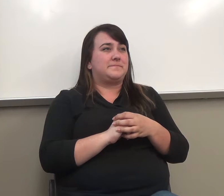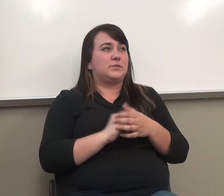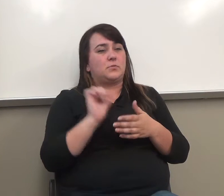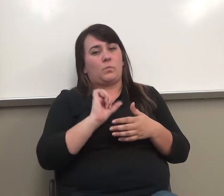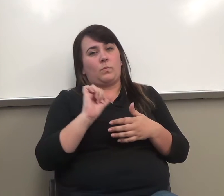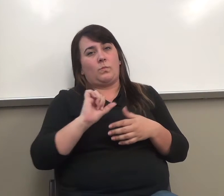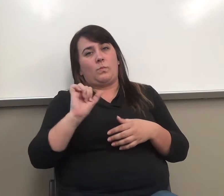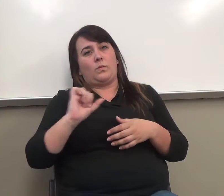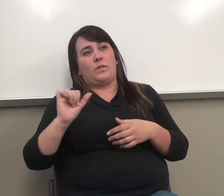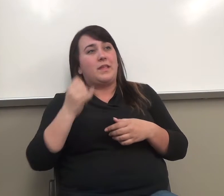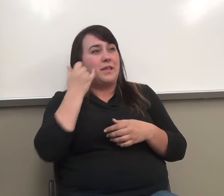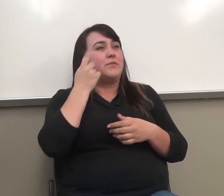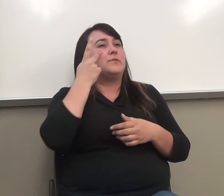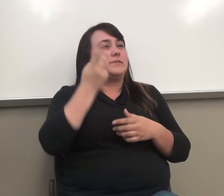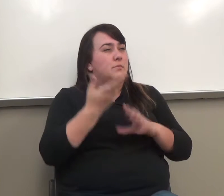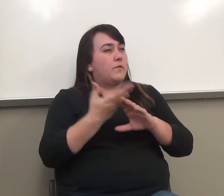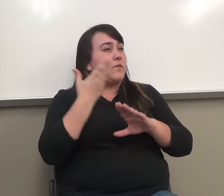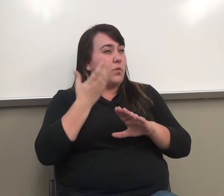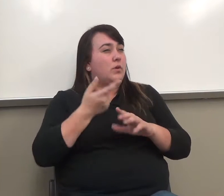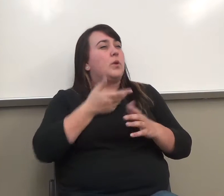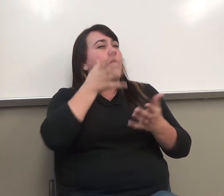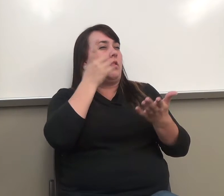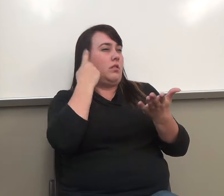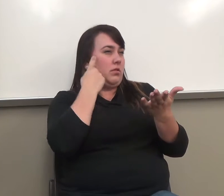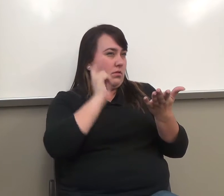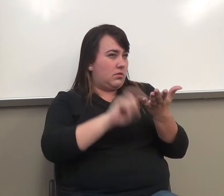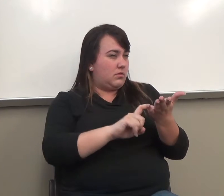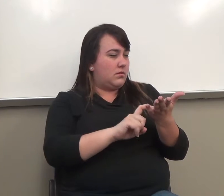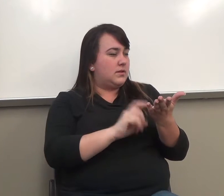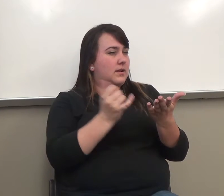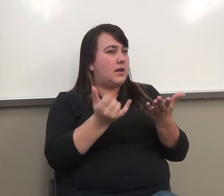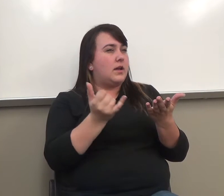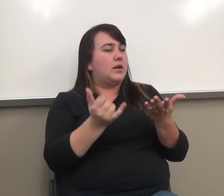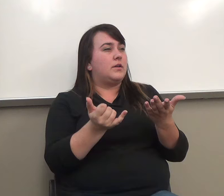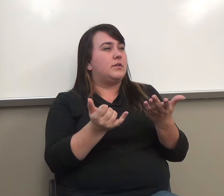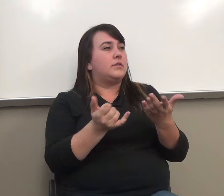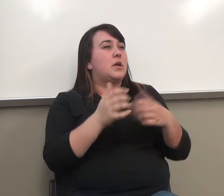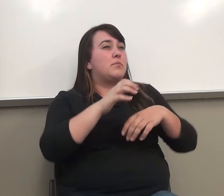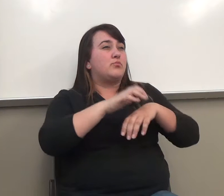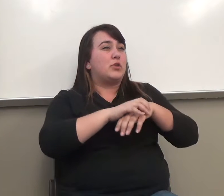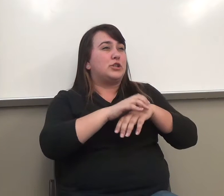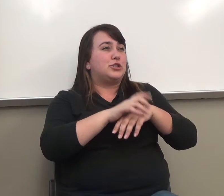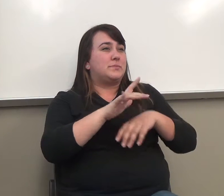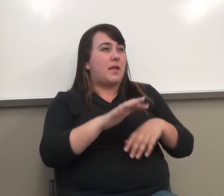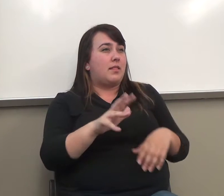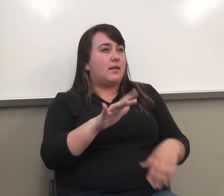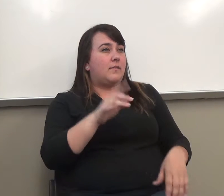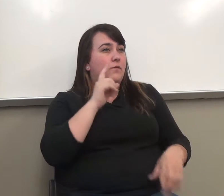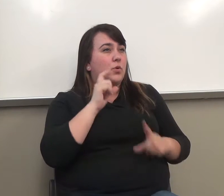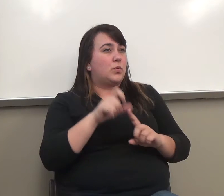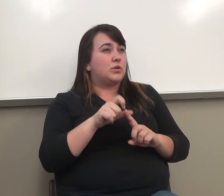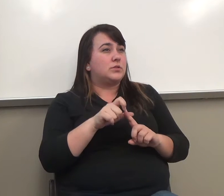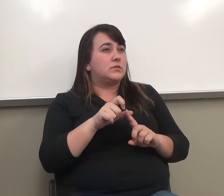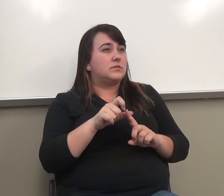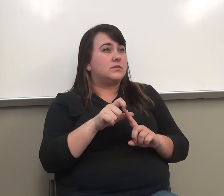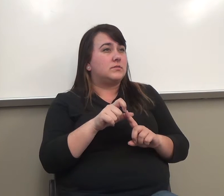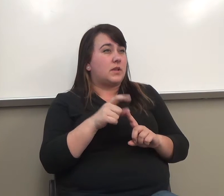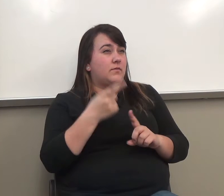if you've ever seen it, you probably recognize British spelling. Has anyone ever